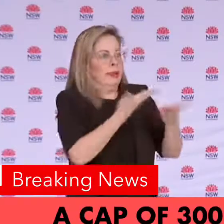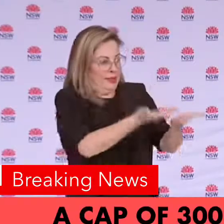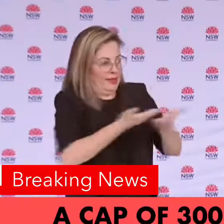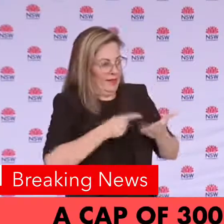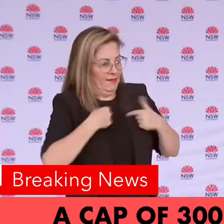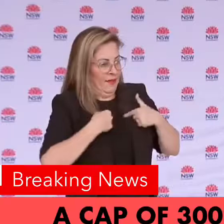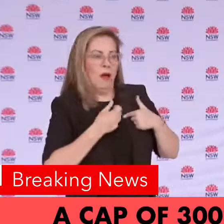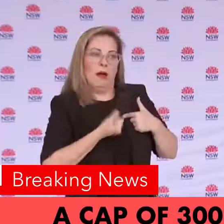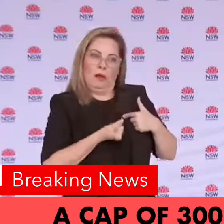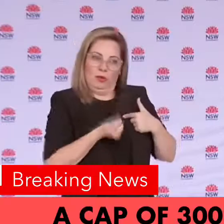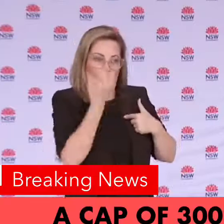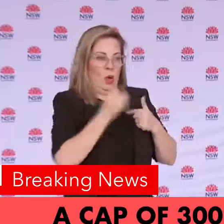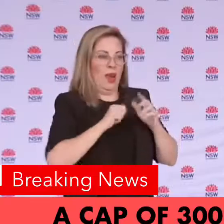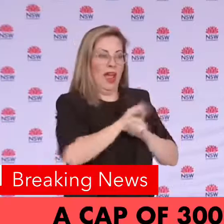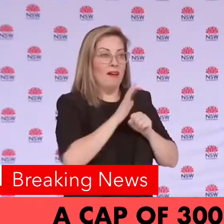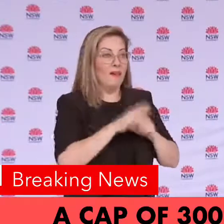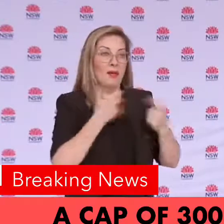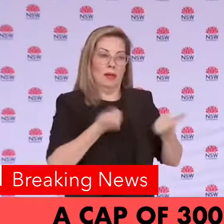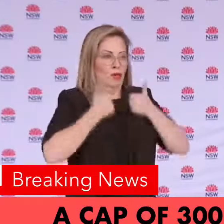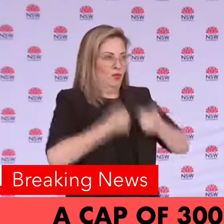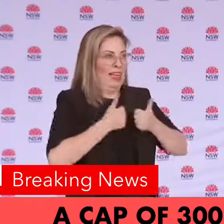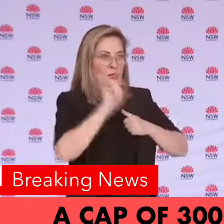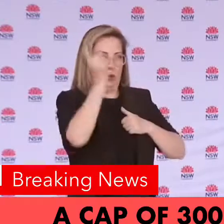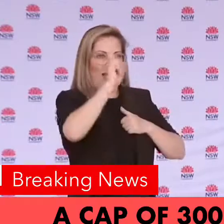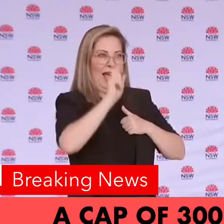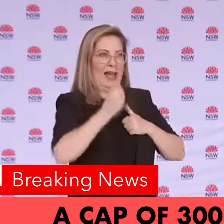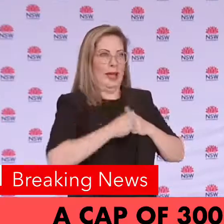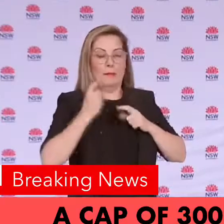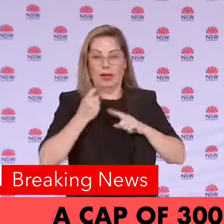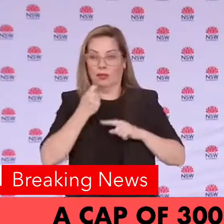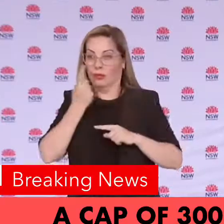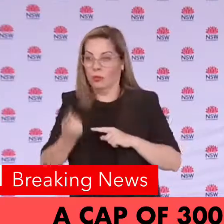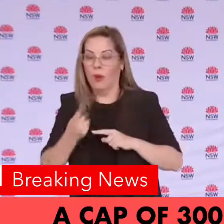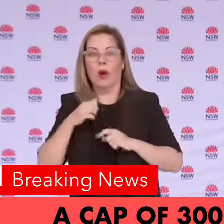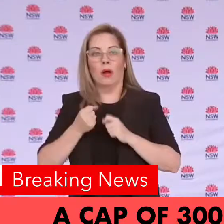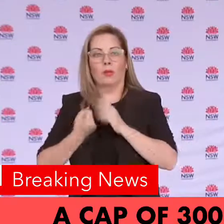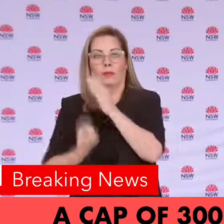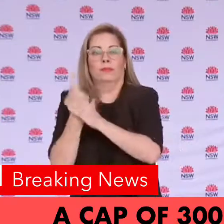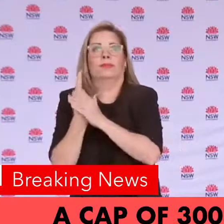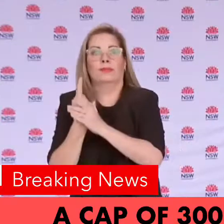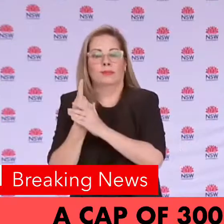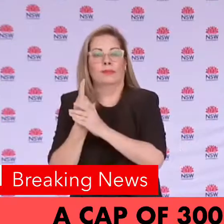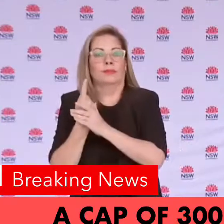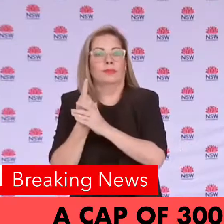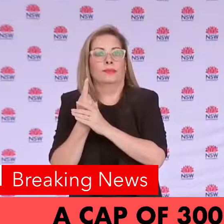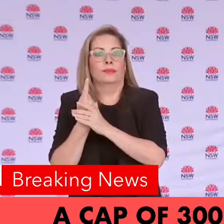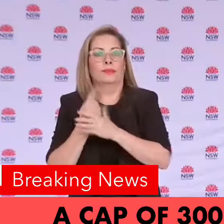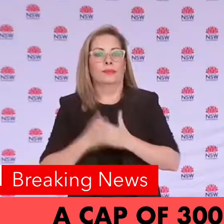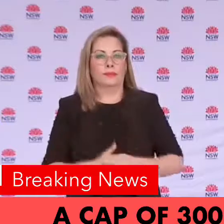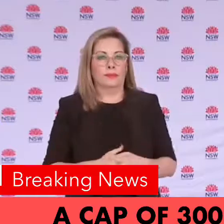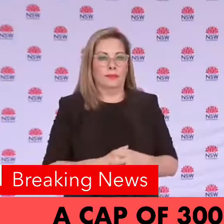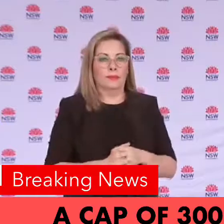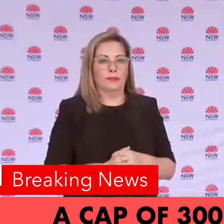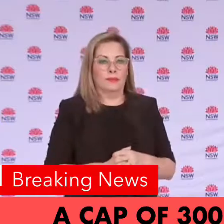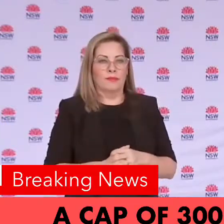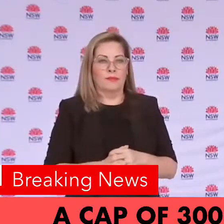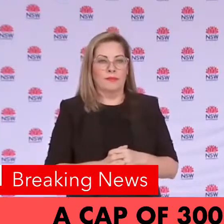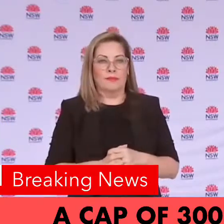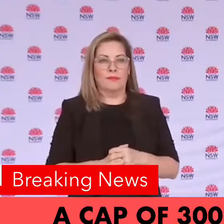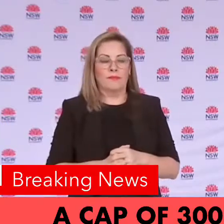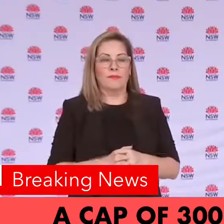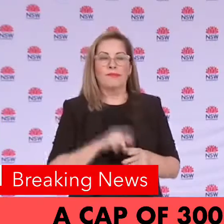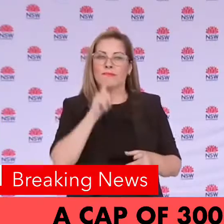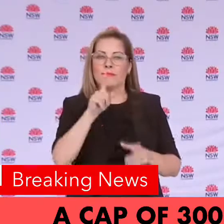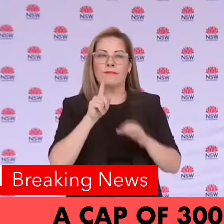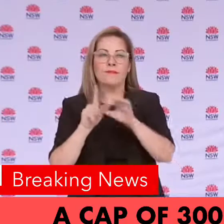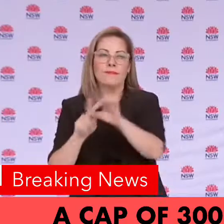So it's incredibly important that you remain in that isolation. Can you cope with policing them? Can you cope with keeping an eye on them, or you're just really